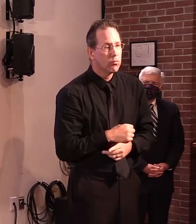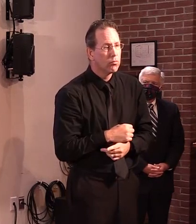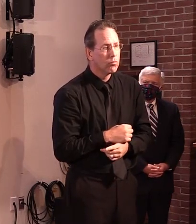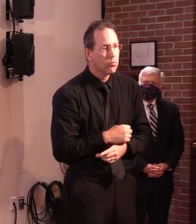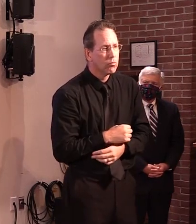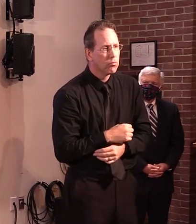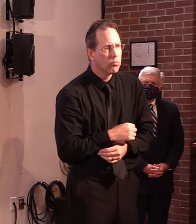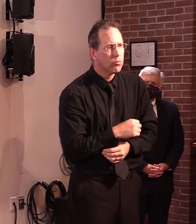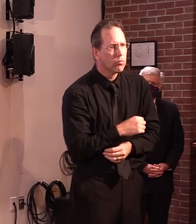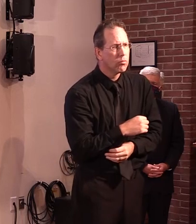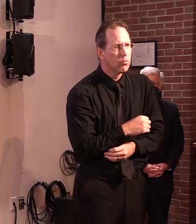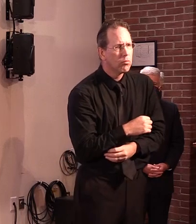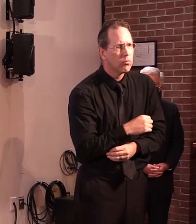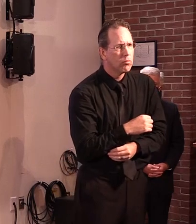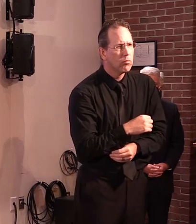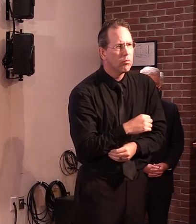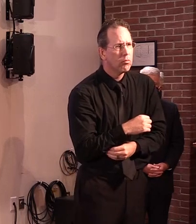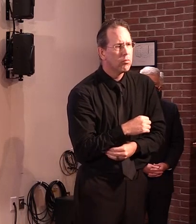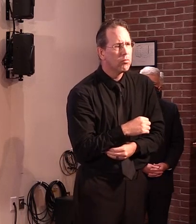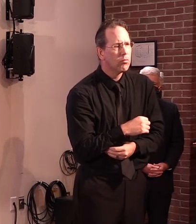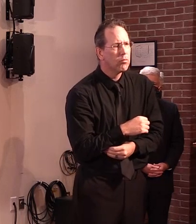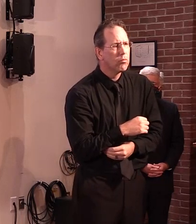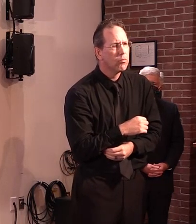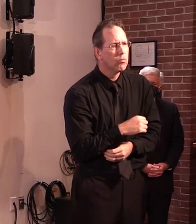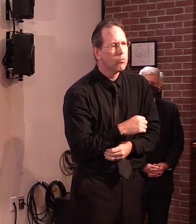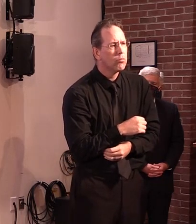Jolie from Local 22.